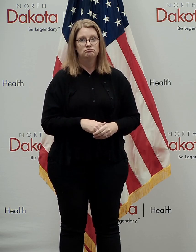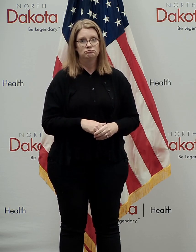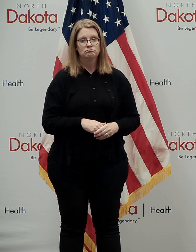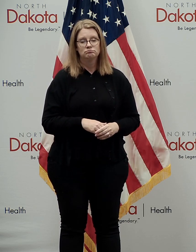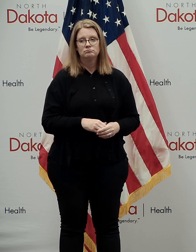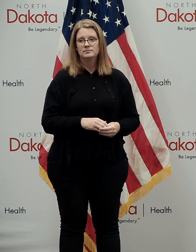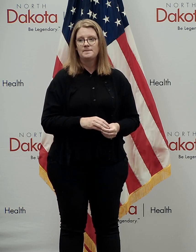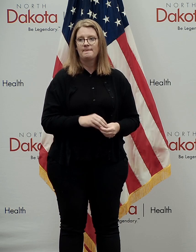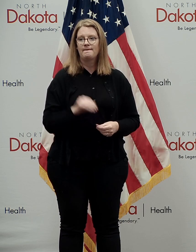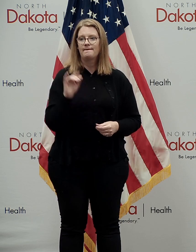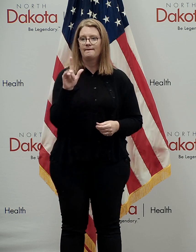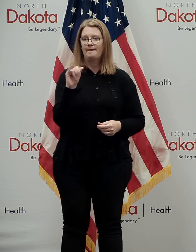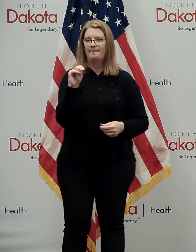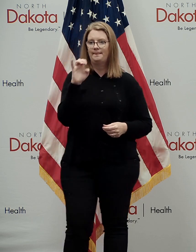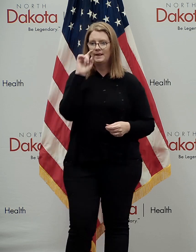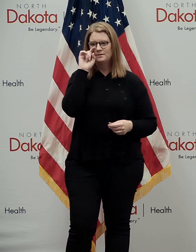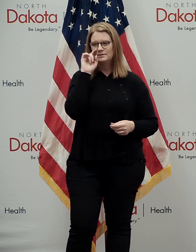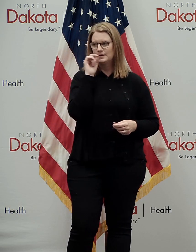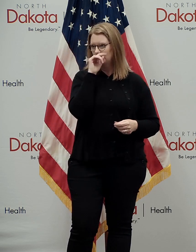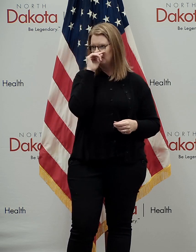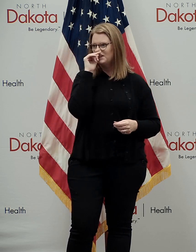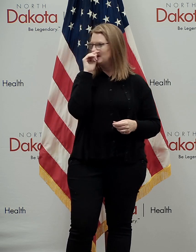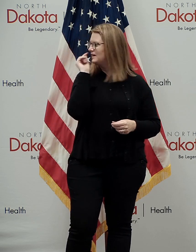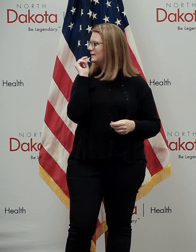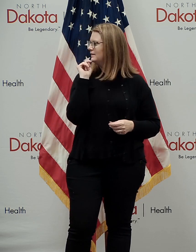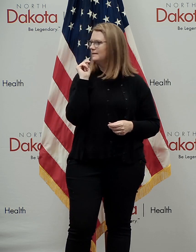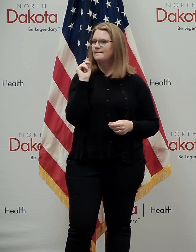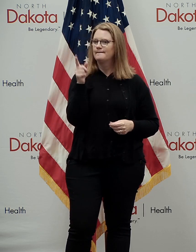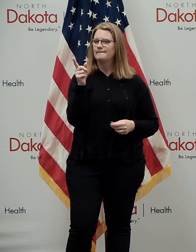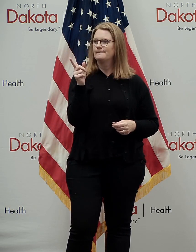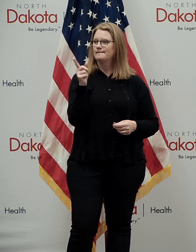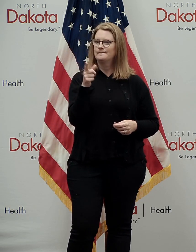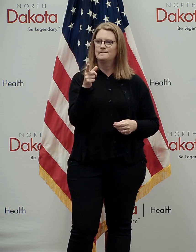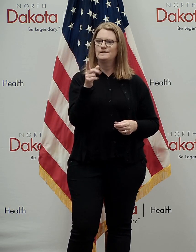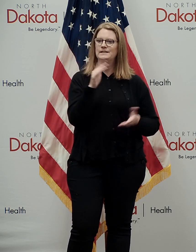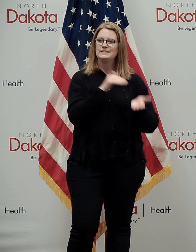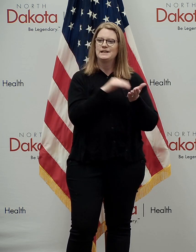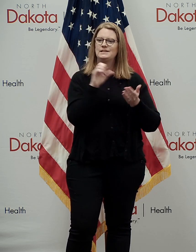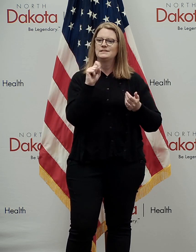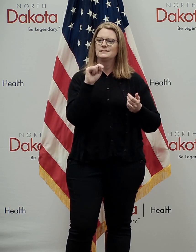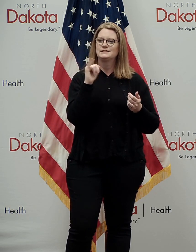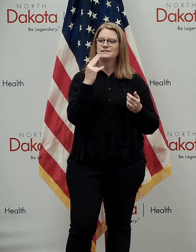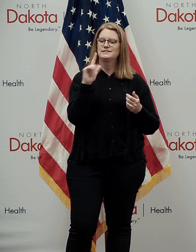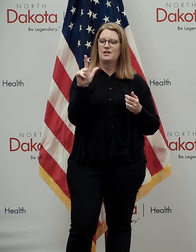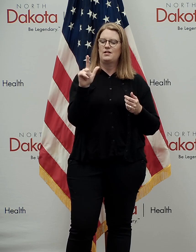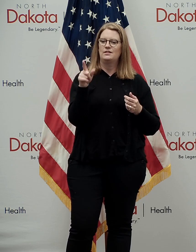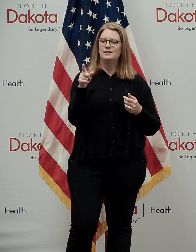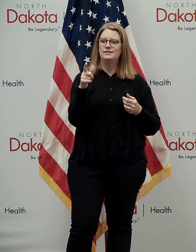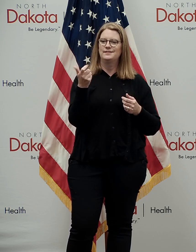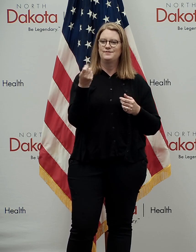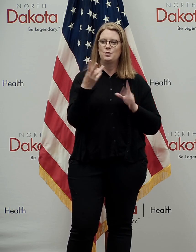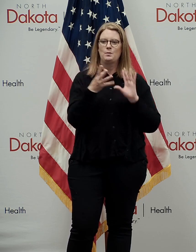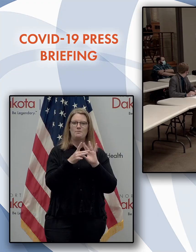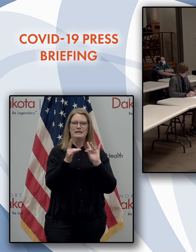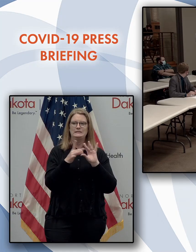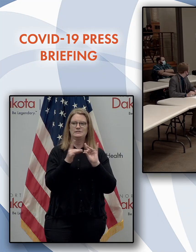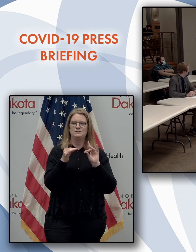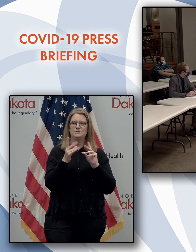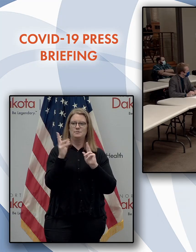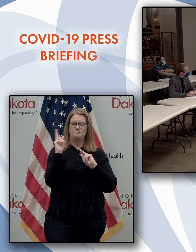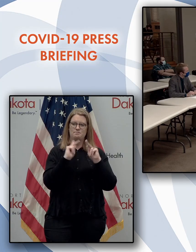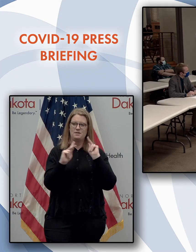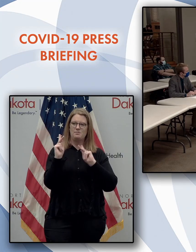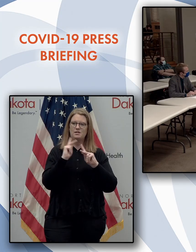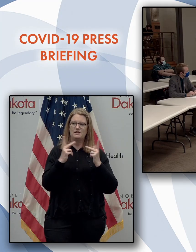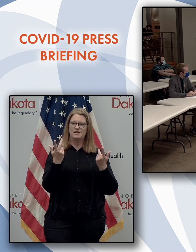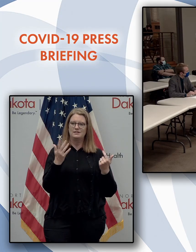Yes. Dr. Stahl, we've gotten a few messages from viewers saying